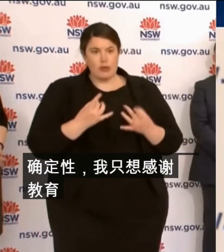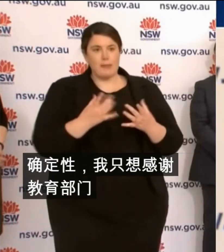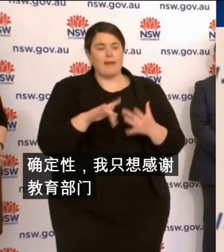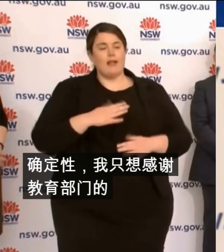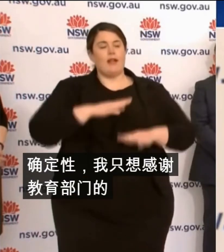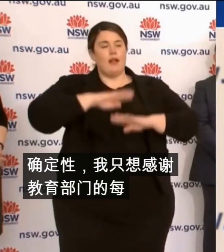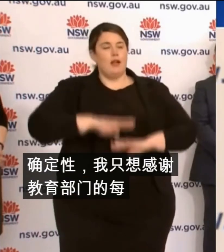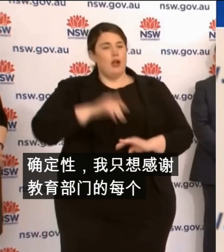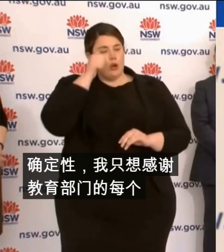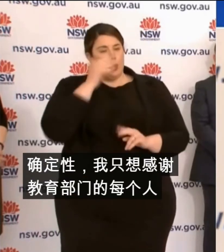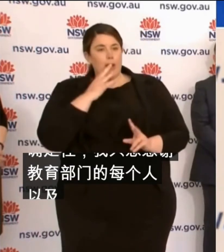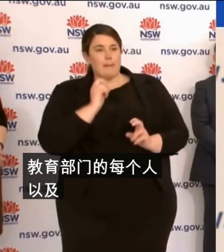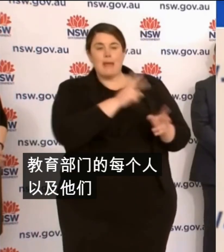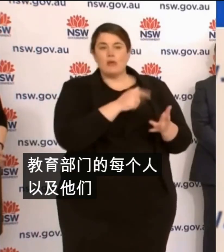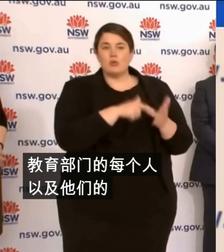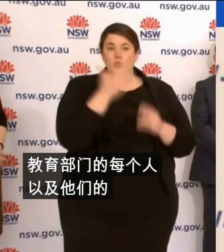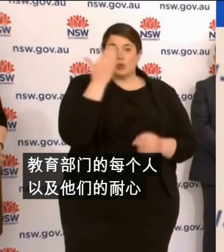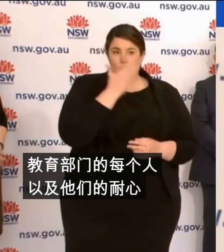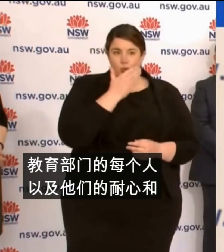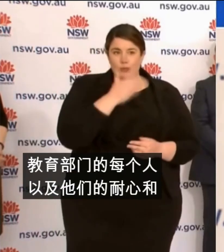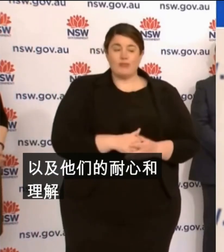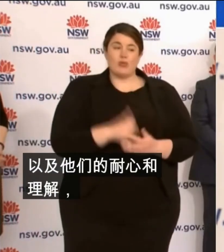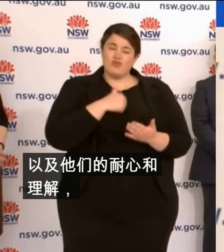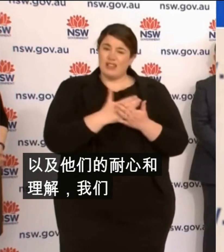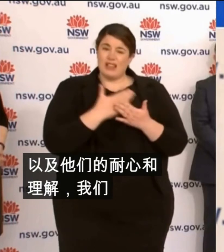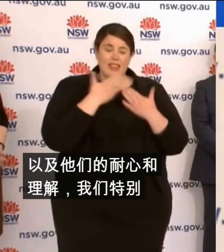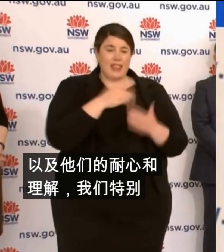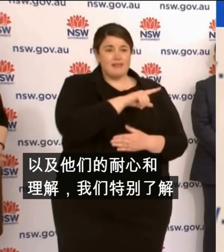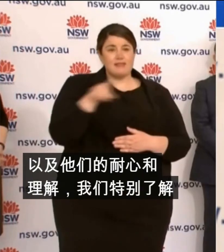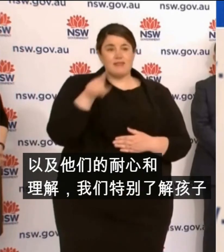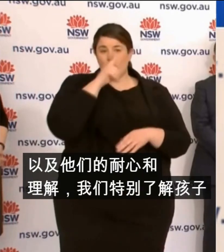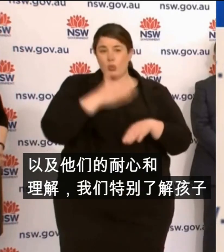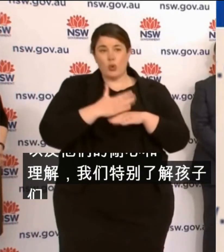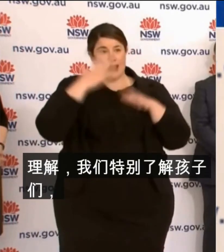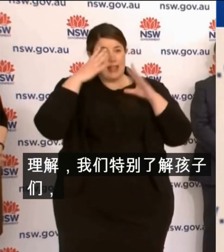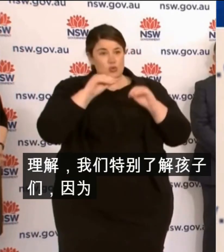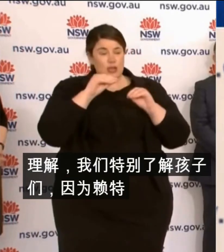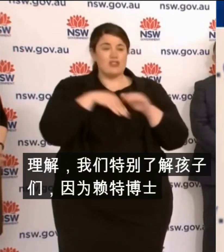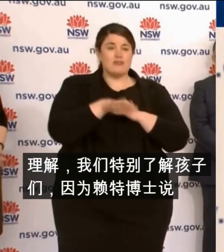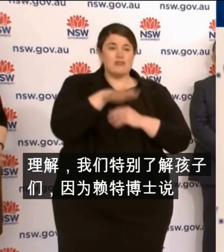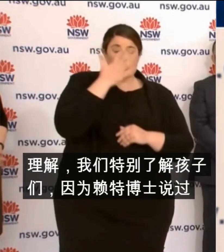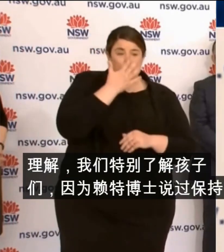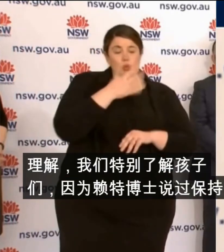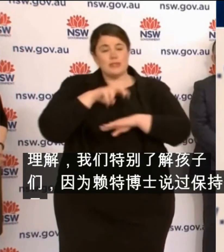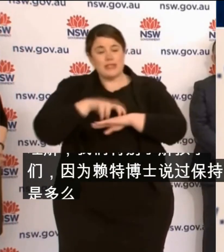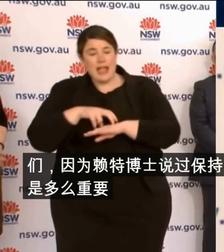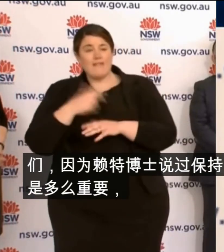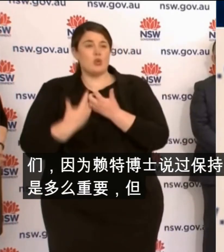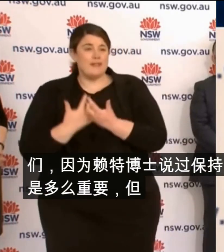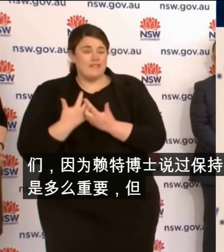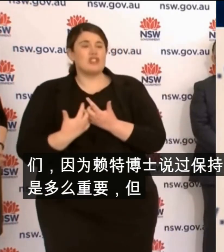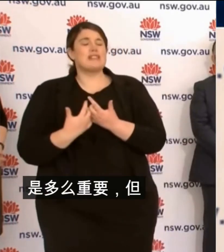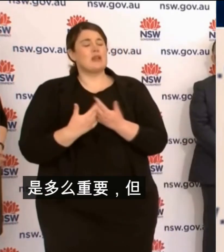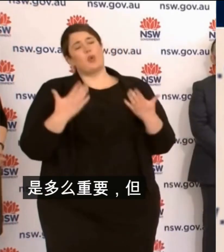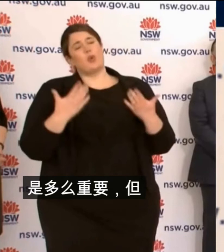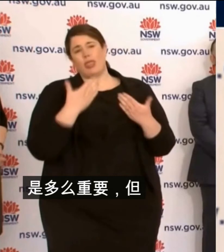thank everybody in the education sector as well for their patience and understanding. And we know for children in particular, as Dr. Wright has said, how important it